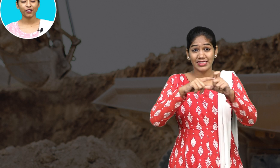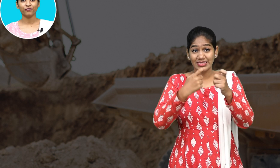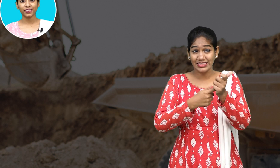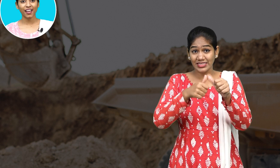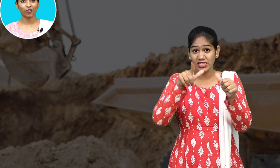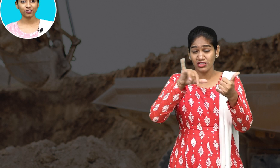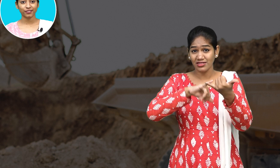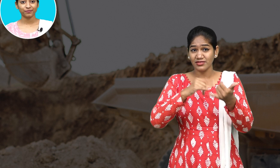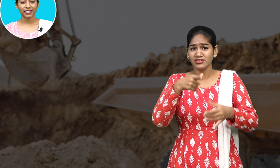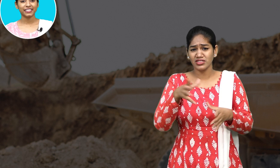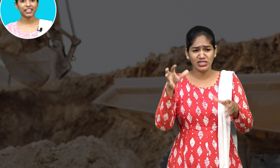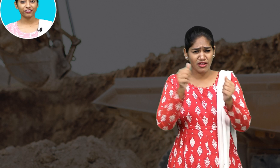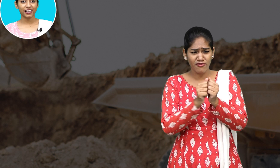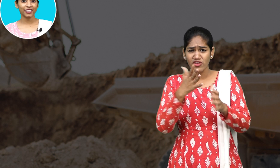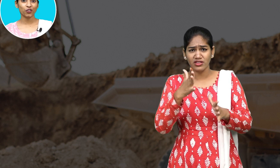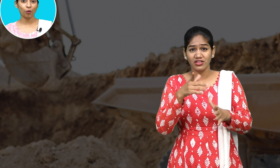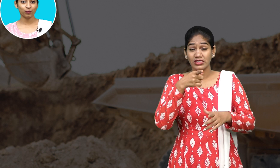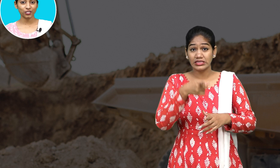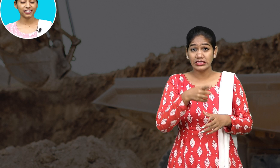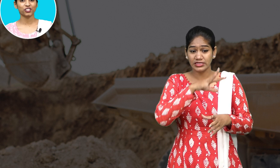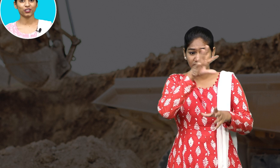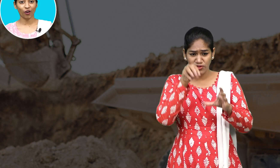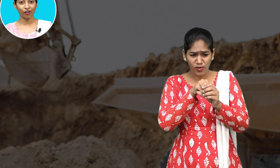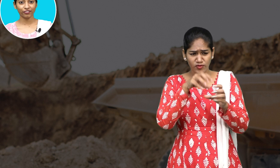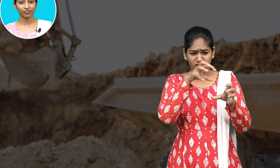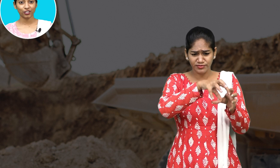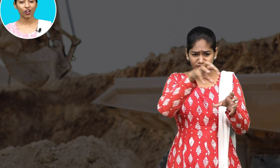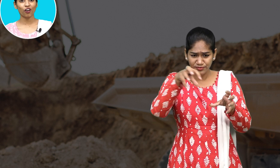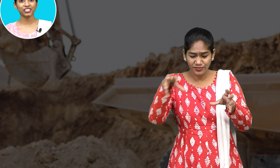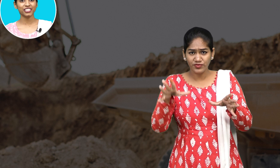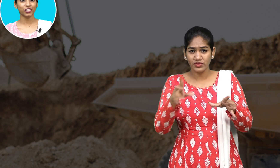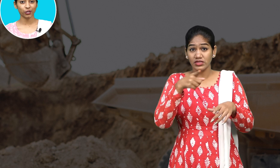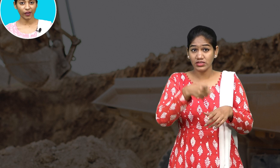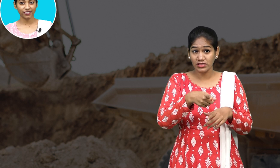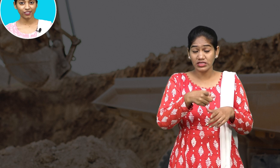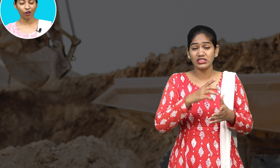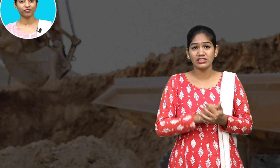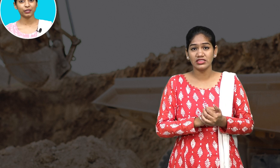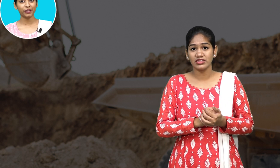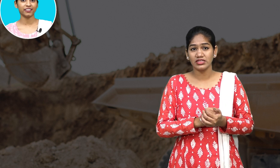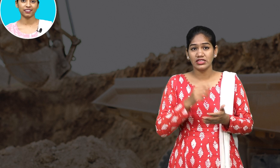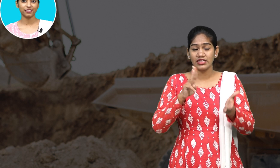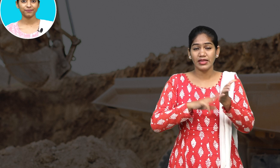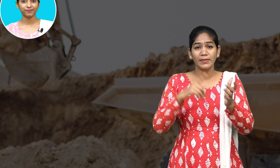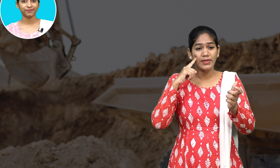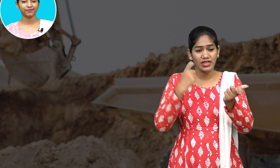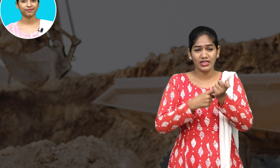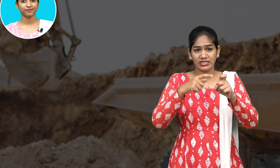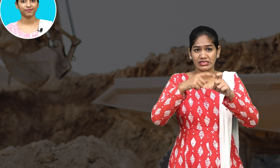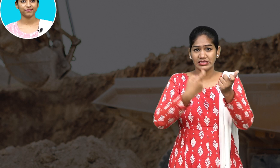but without definite composition of constituent of the mineral.